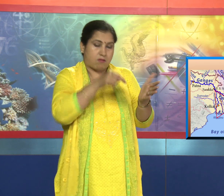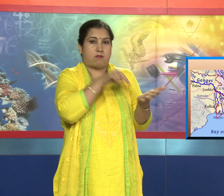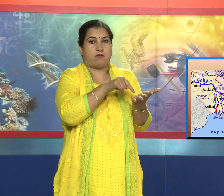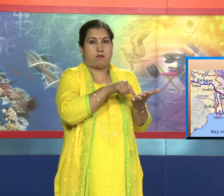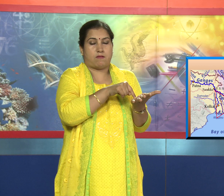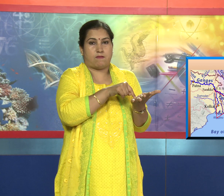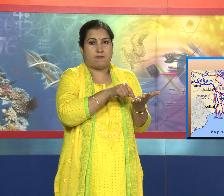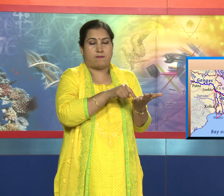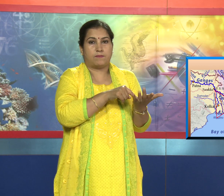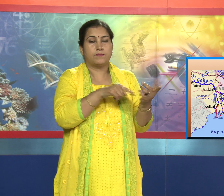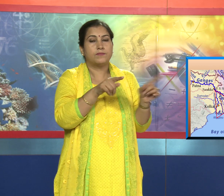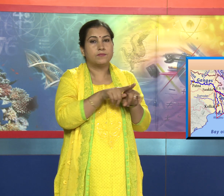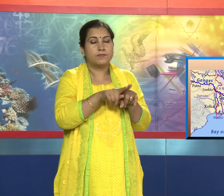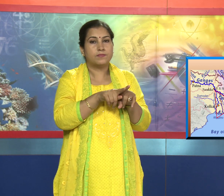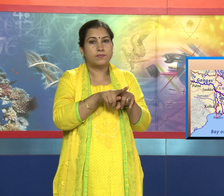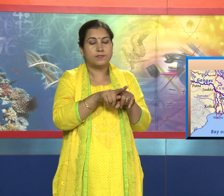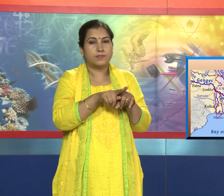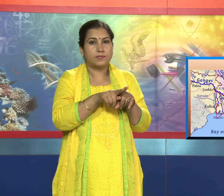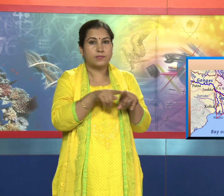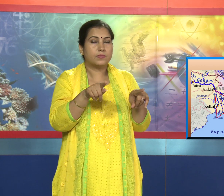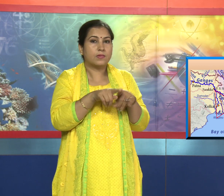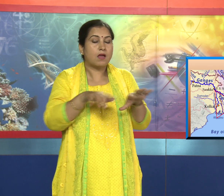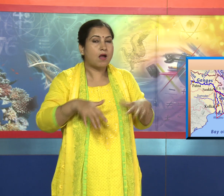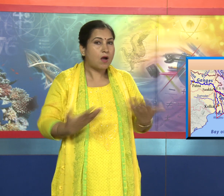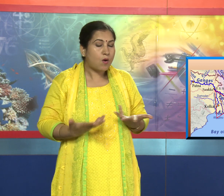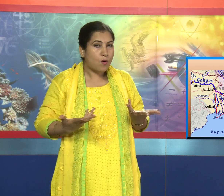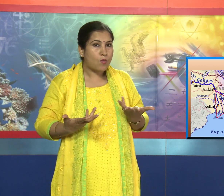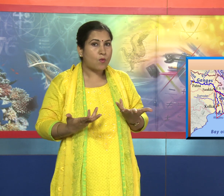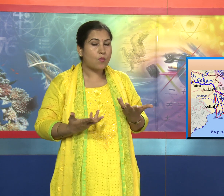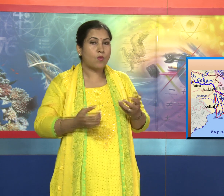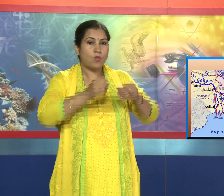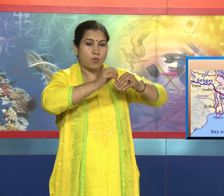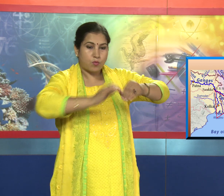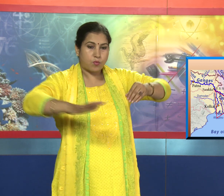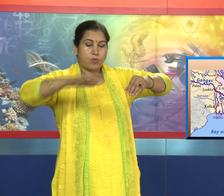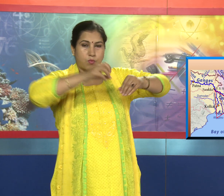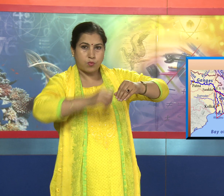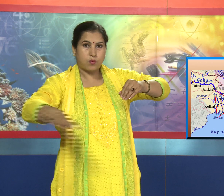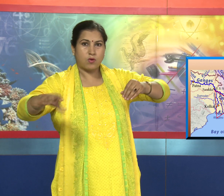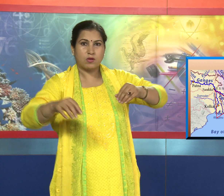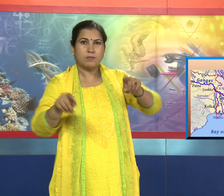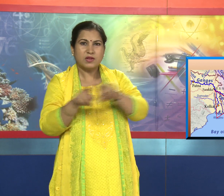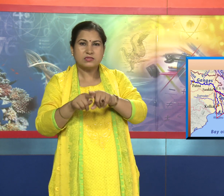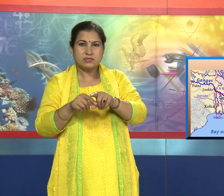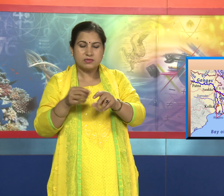formed from the deposition of silt and sand